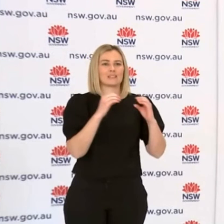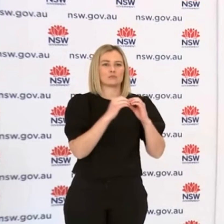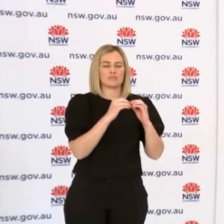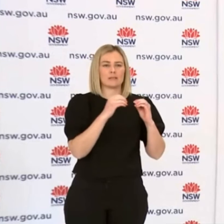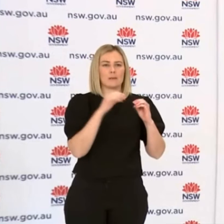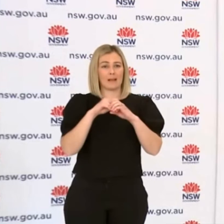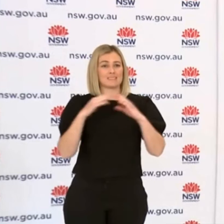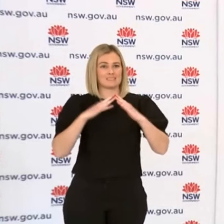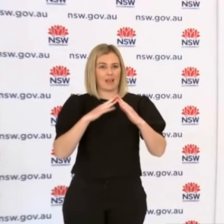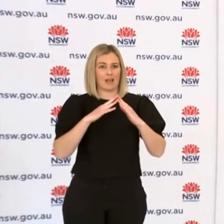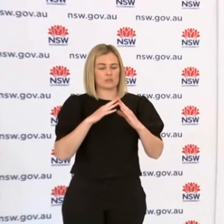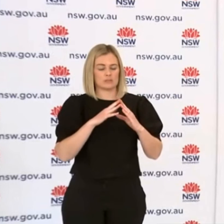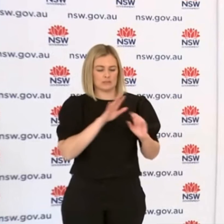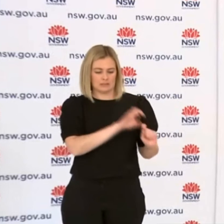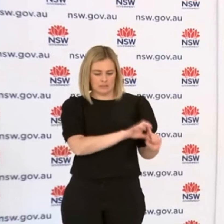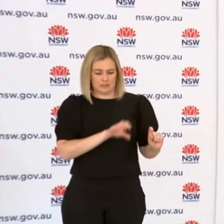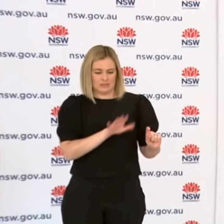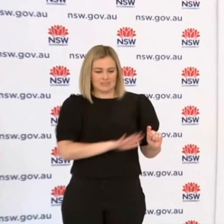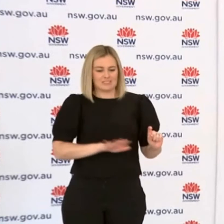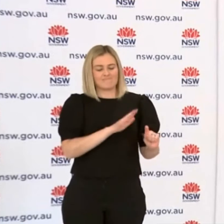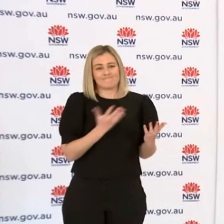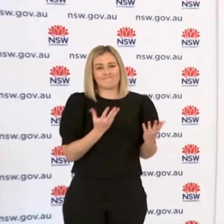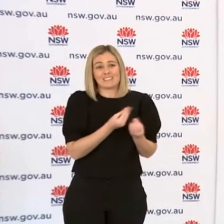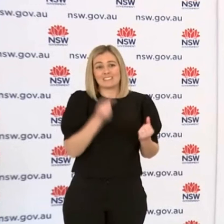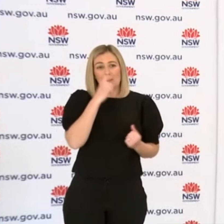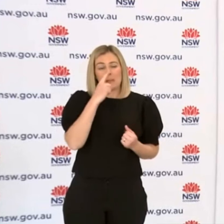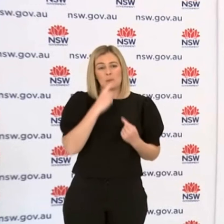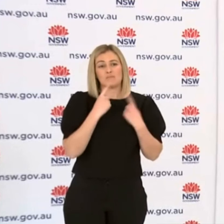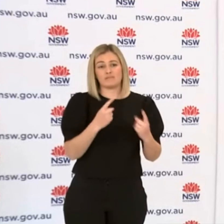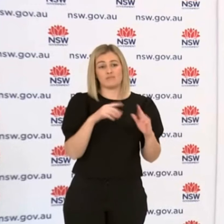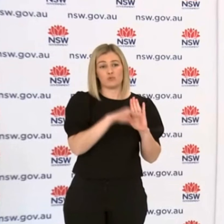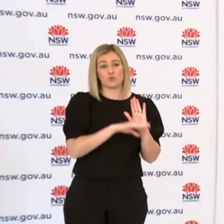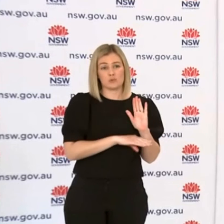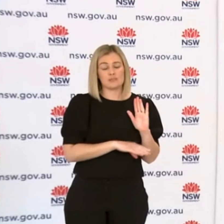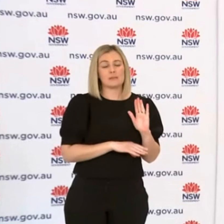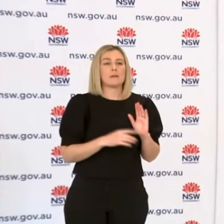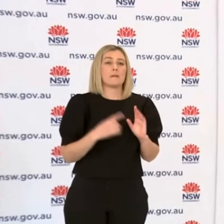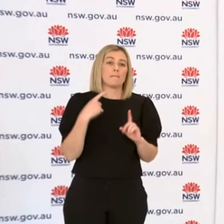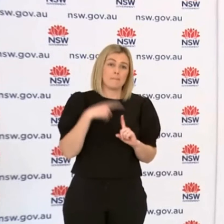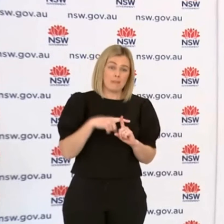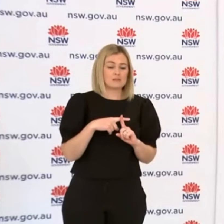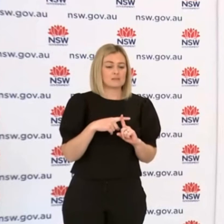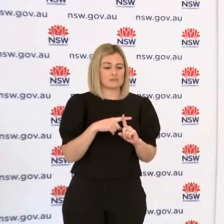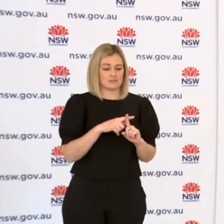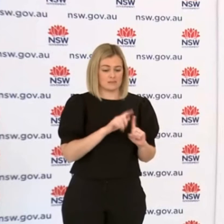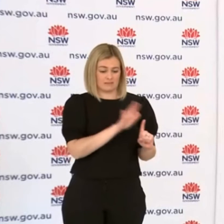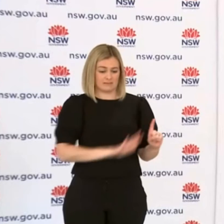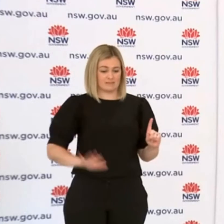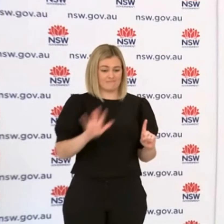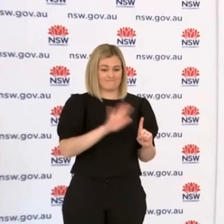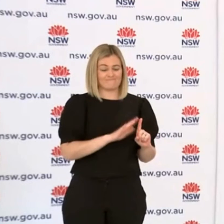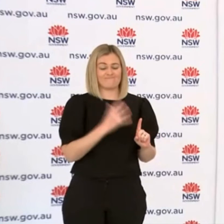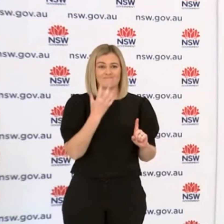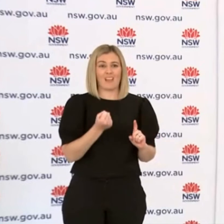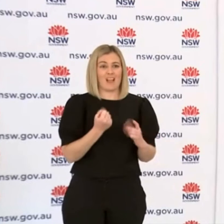actually not necessarily complying with that, but also Canterbury-Bankstown is a major area for